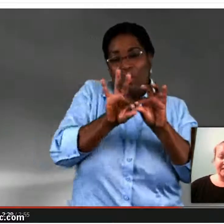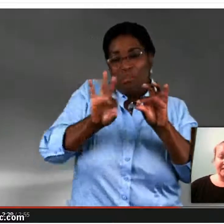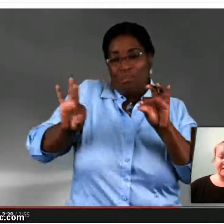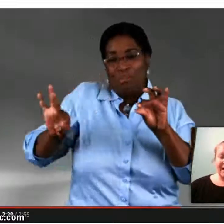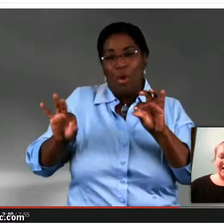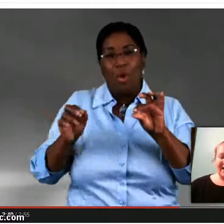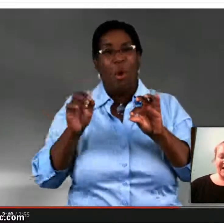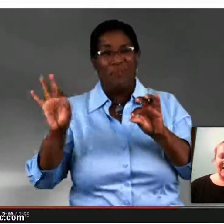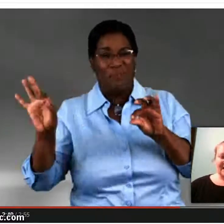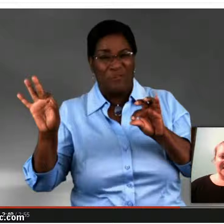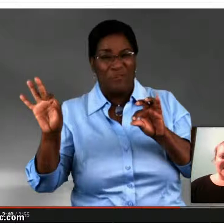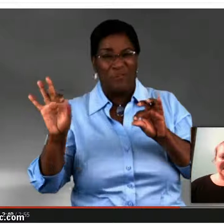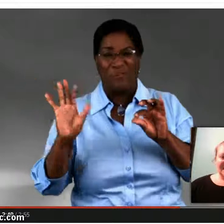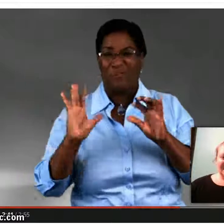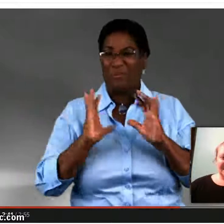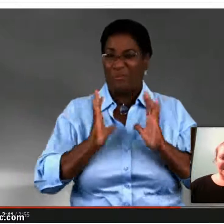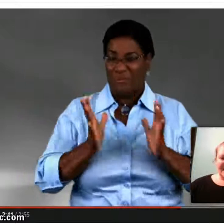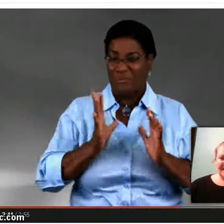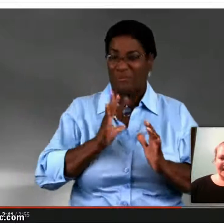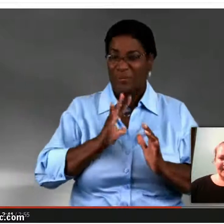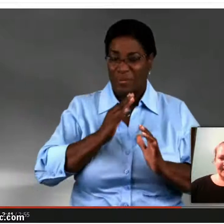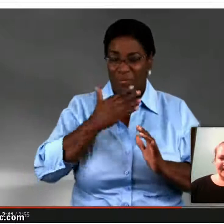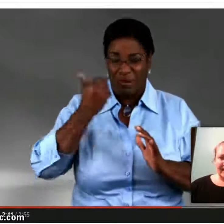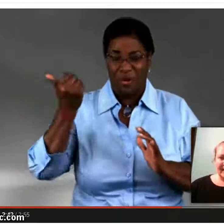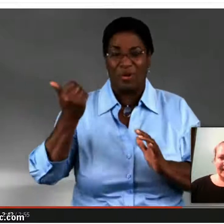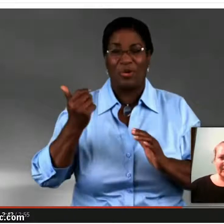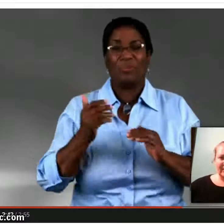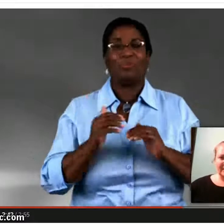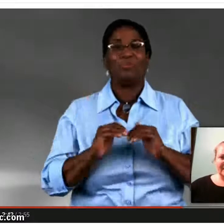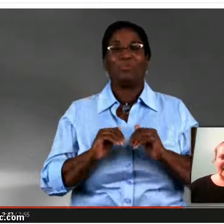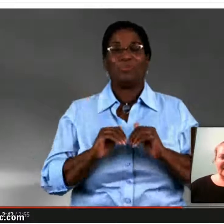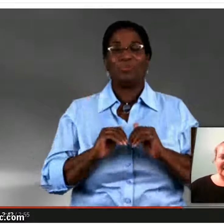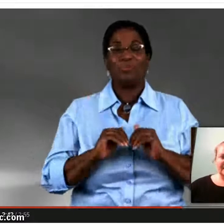pencil, it tends to mess up with the petals and